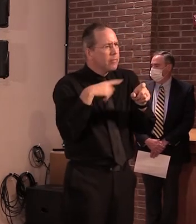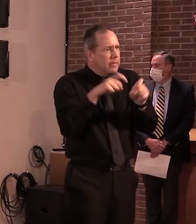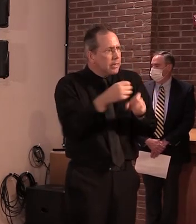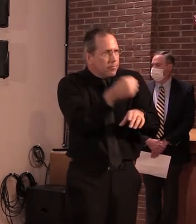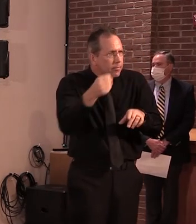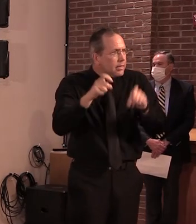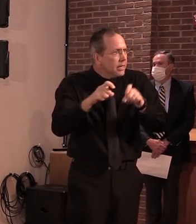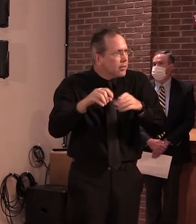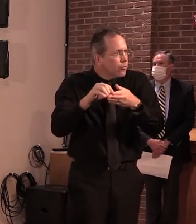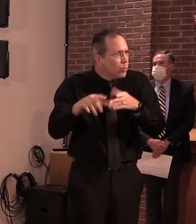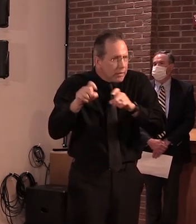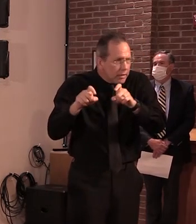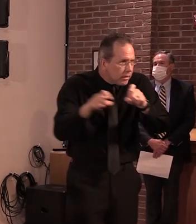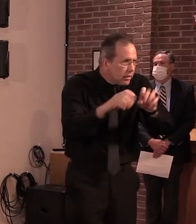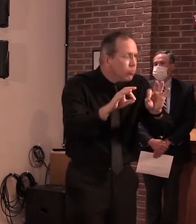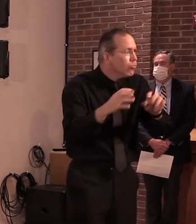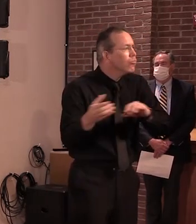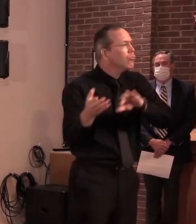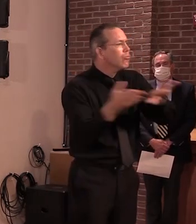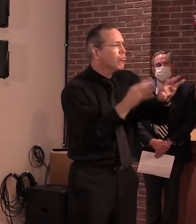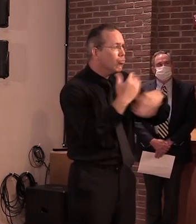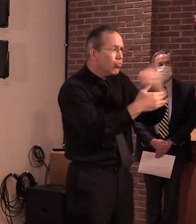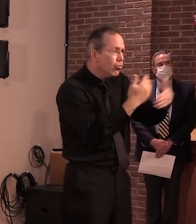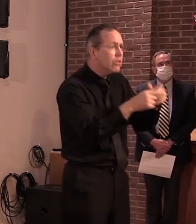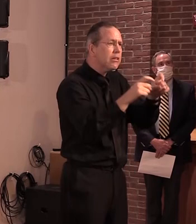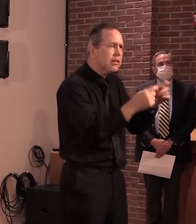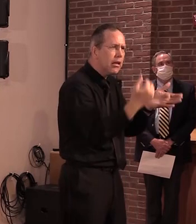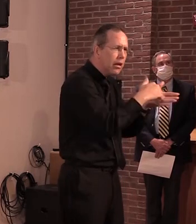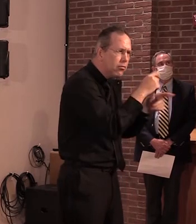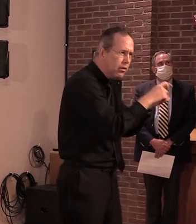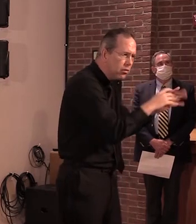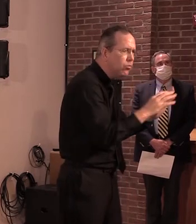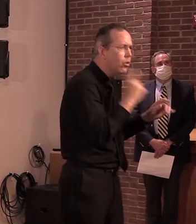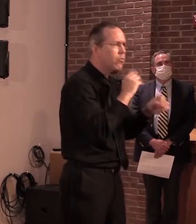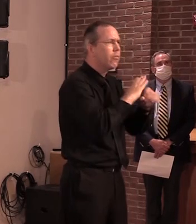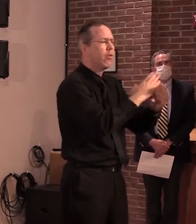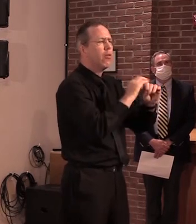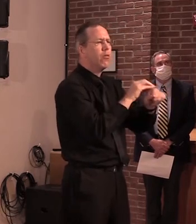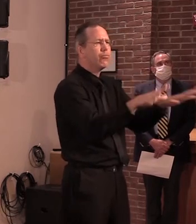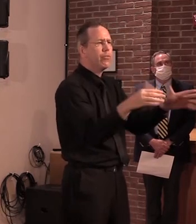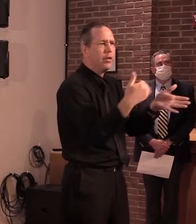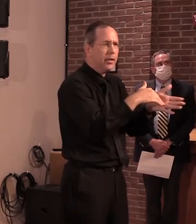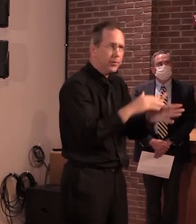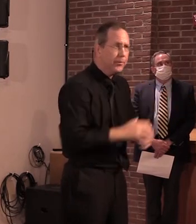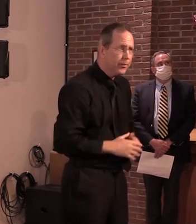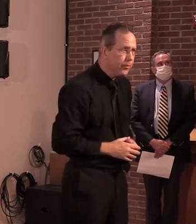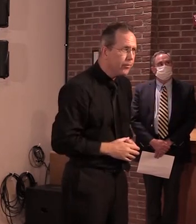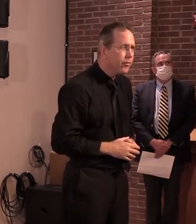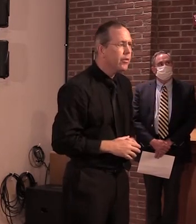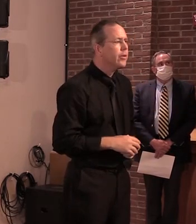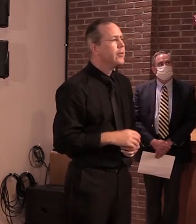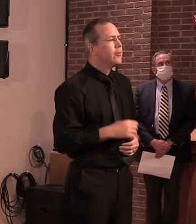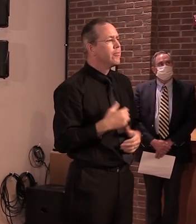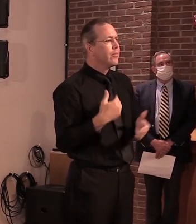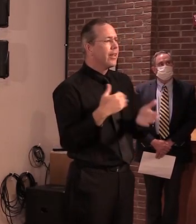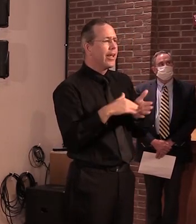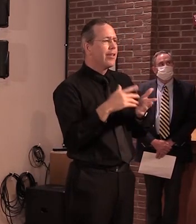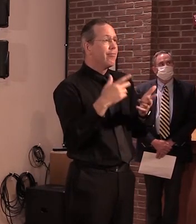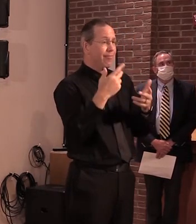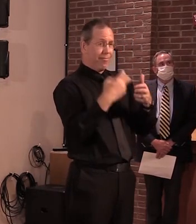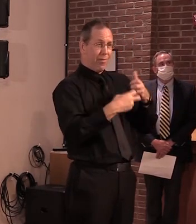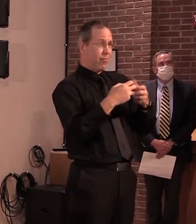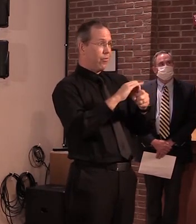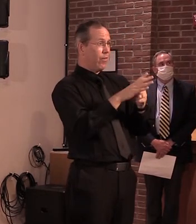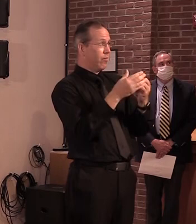widespread. Because again, the reality is we're going to continue to see cases, and it's